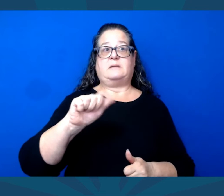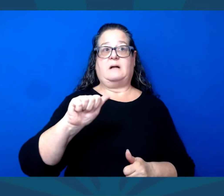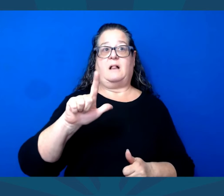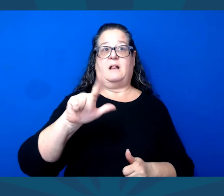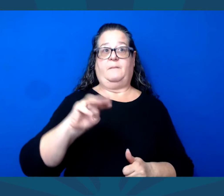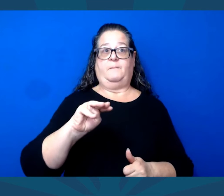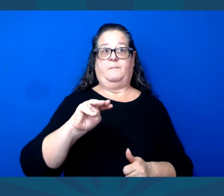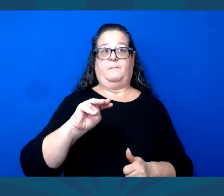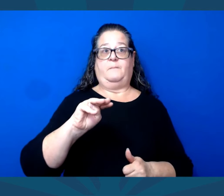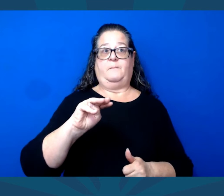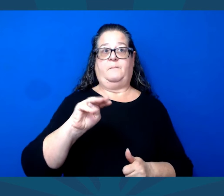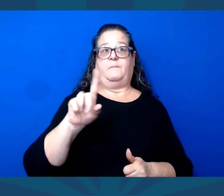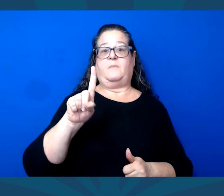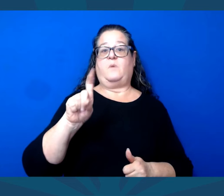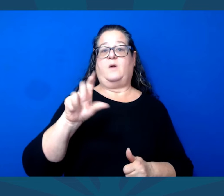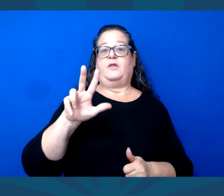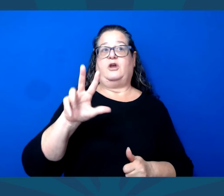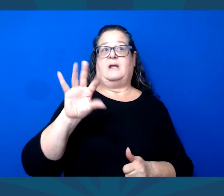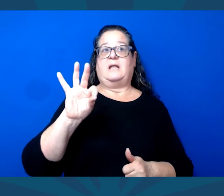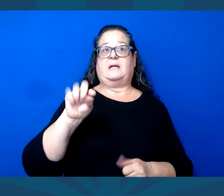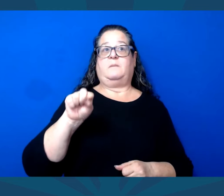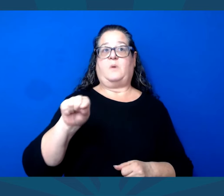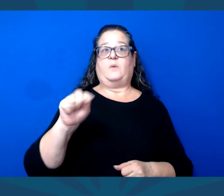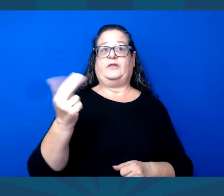Psalms 139, verse 13.